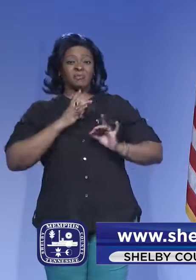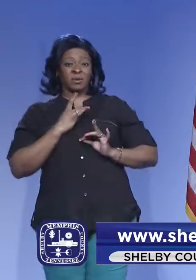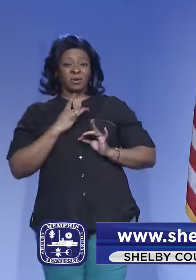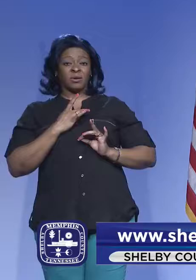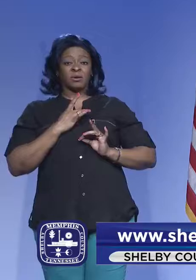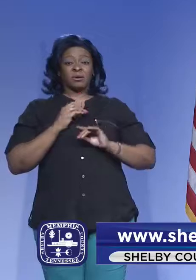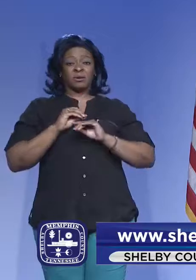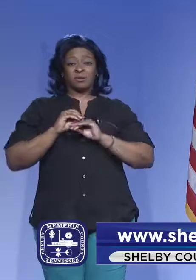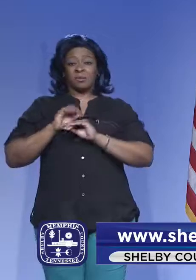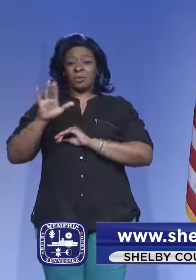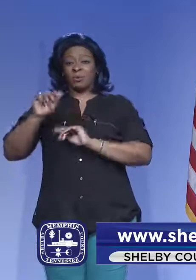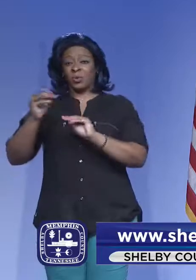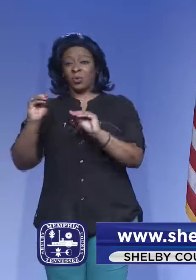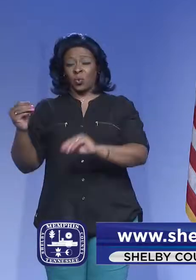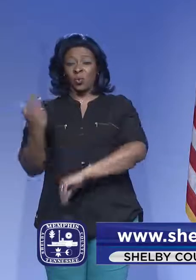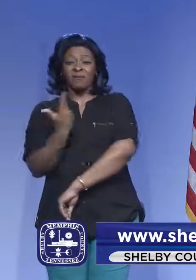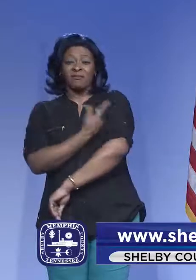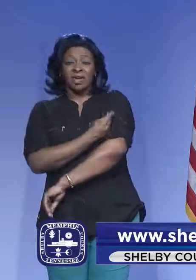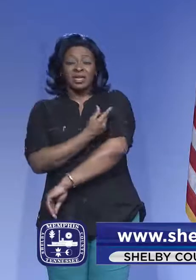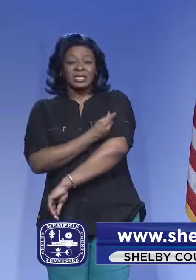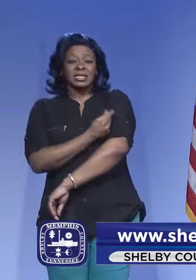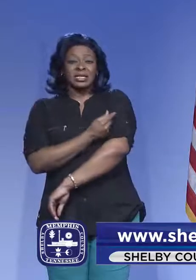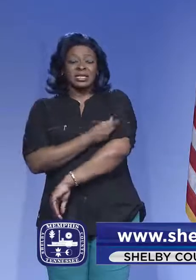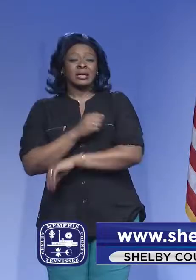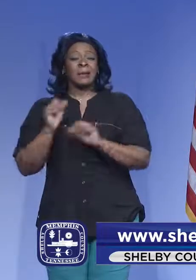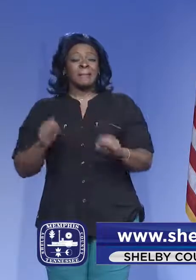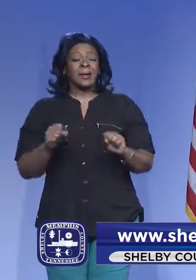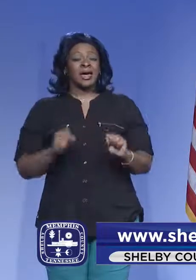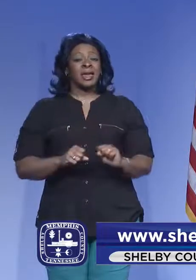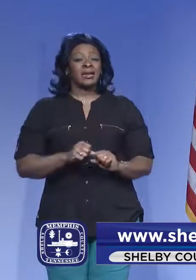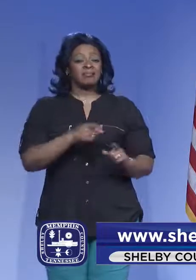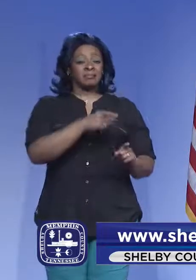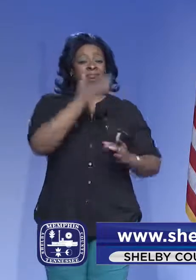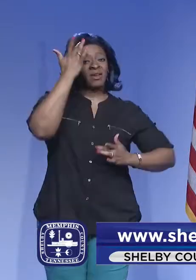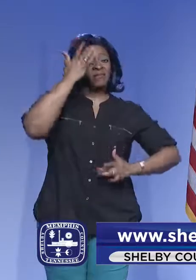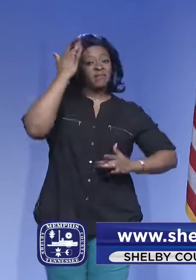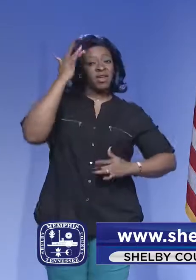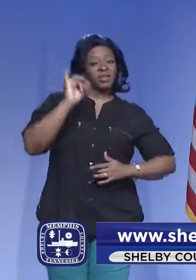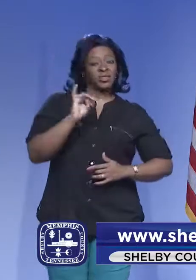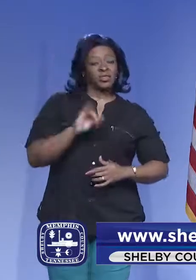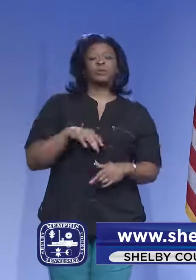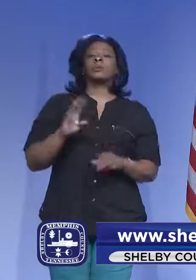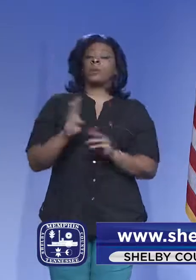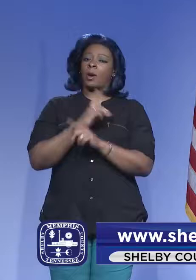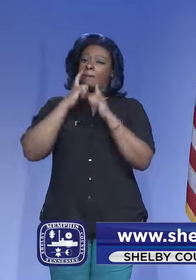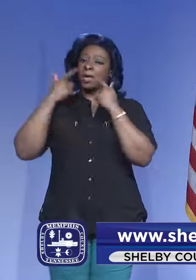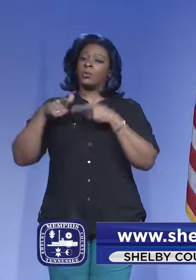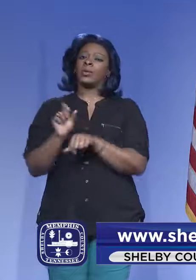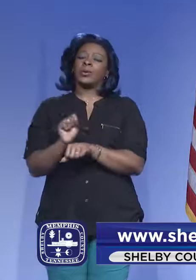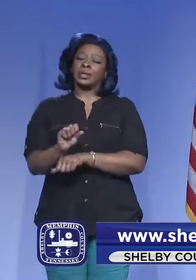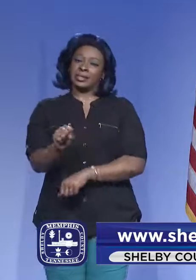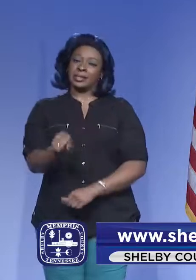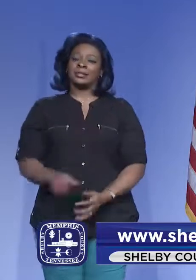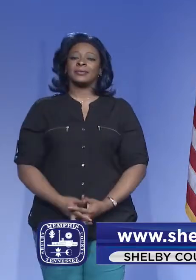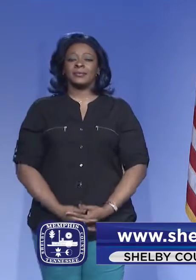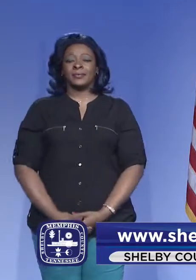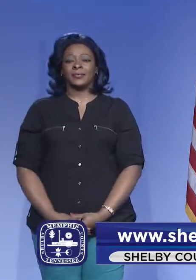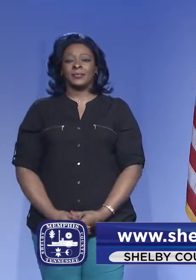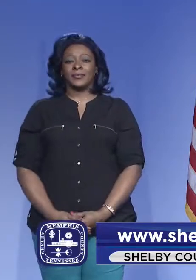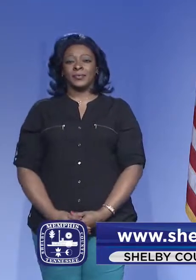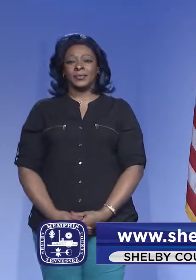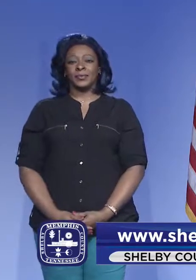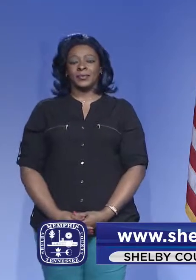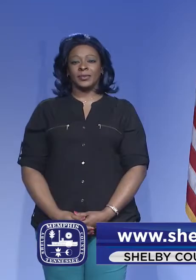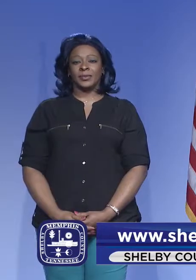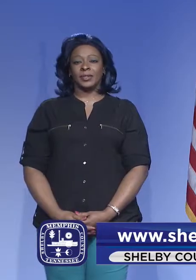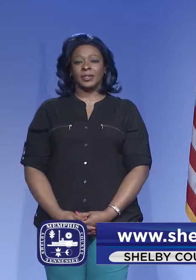someone who's unvaccinated or possibly infected, then they should wear a mask. Jane